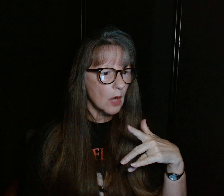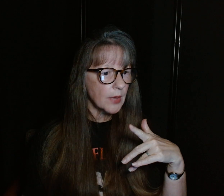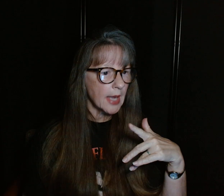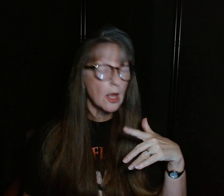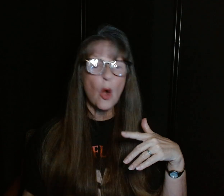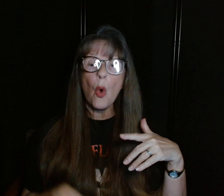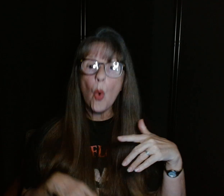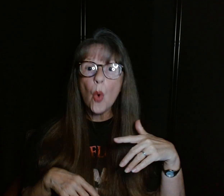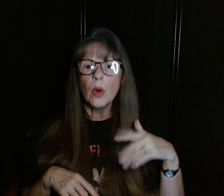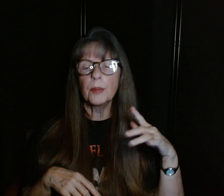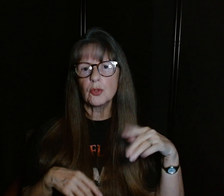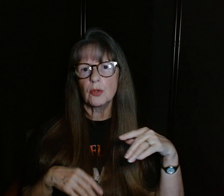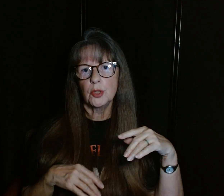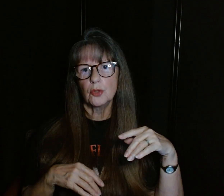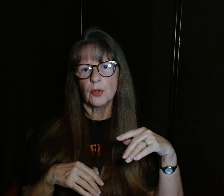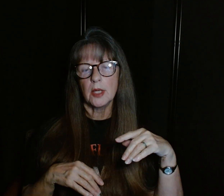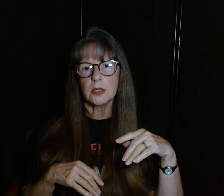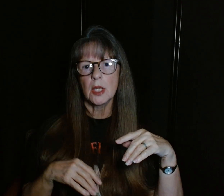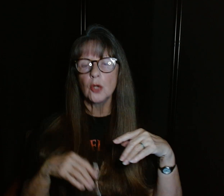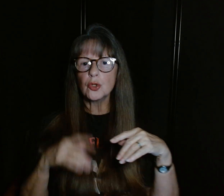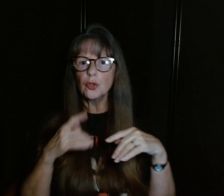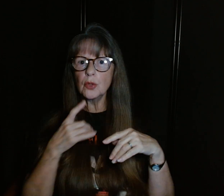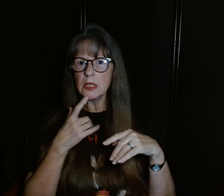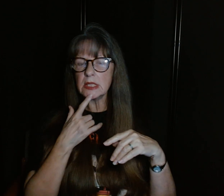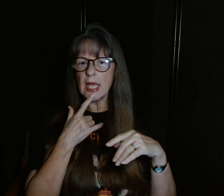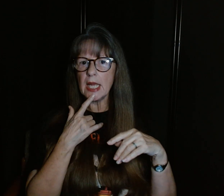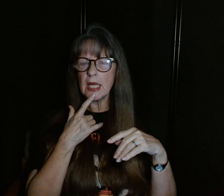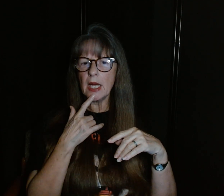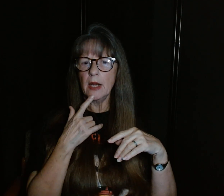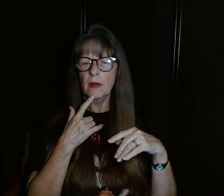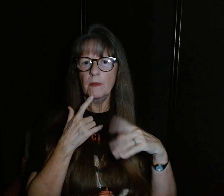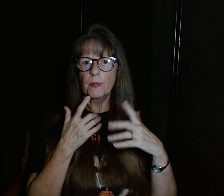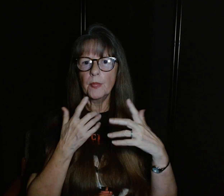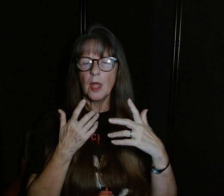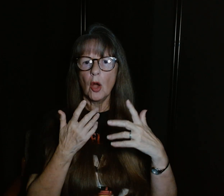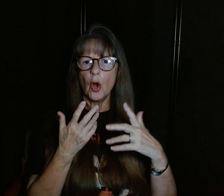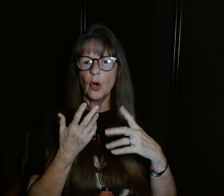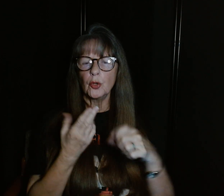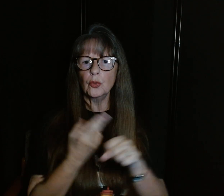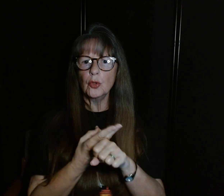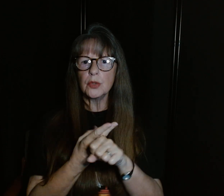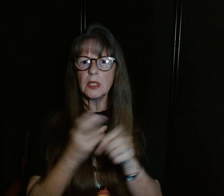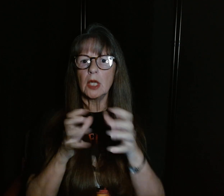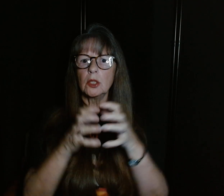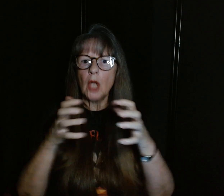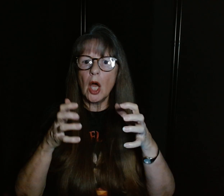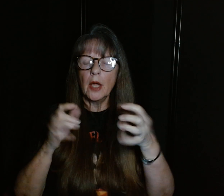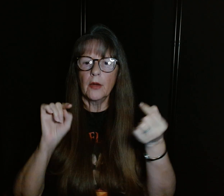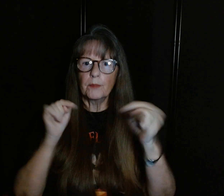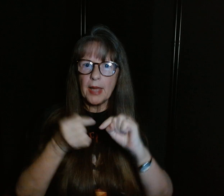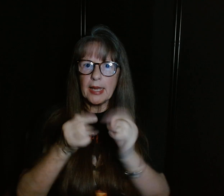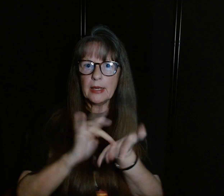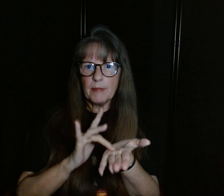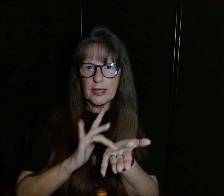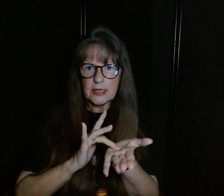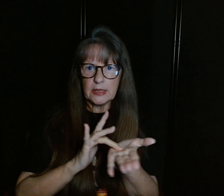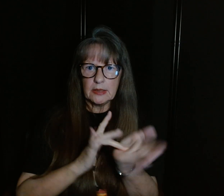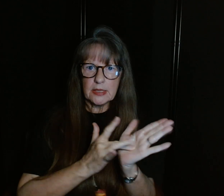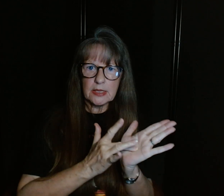Okay. Or prescription drugs. So you can say, are you using a lot of pain medicine? This is the